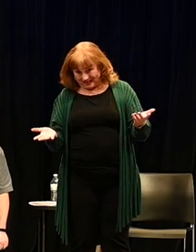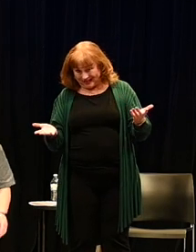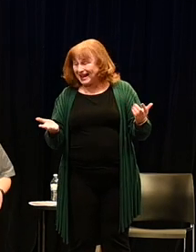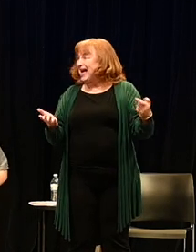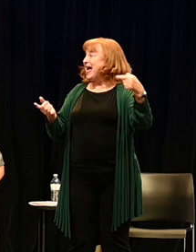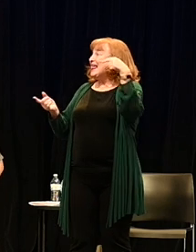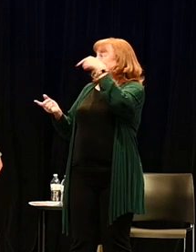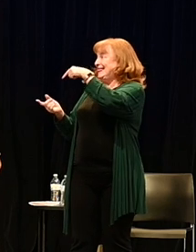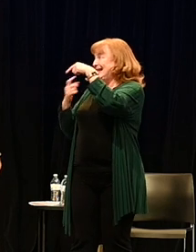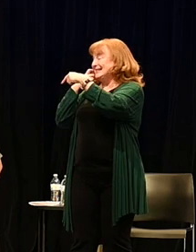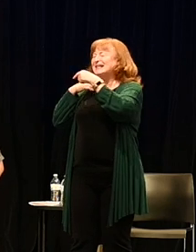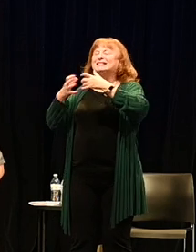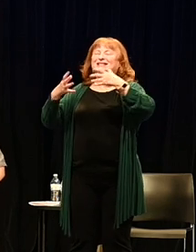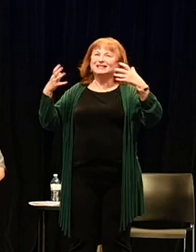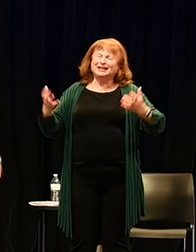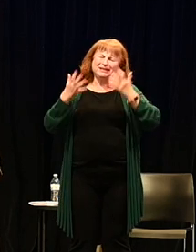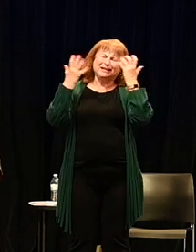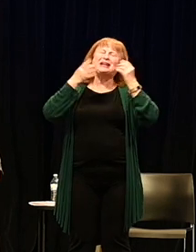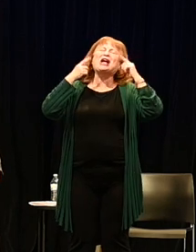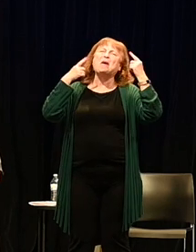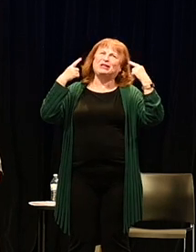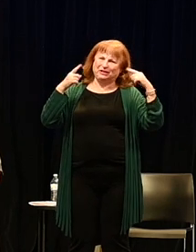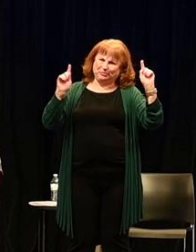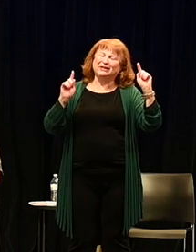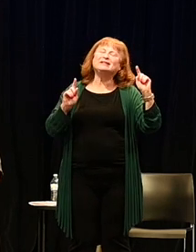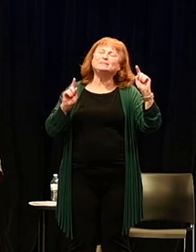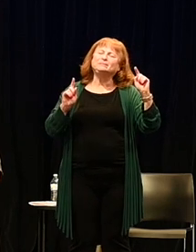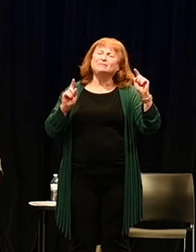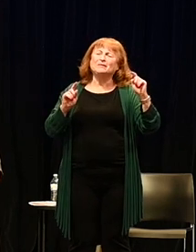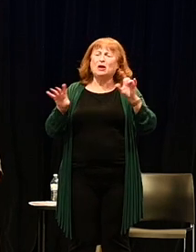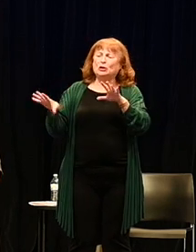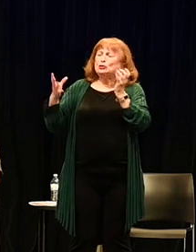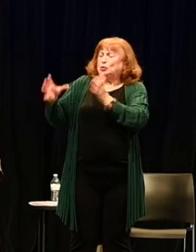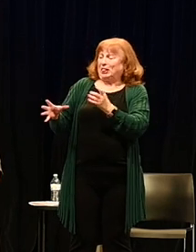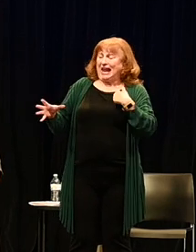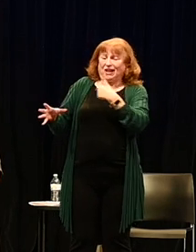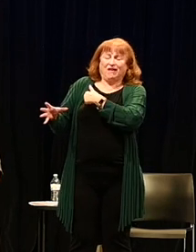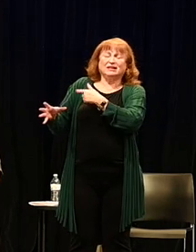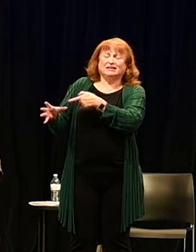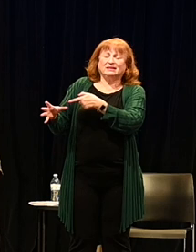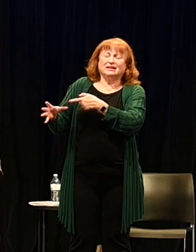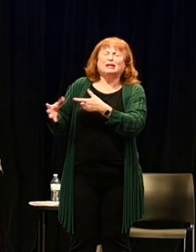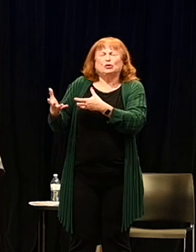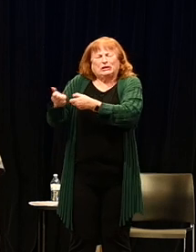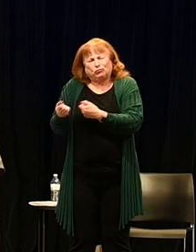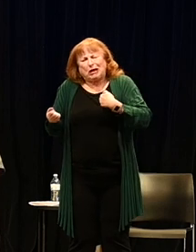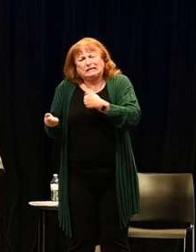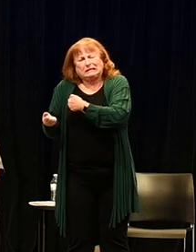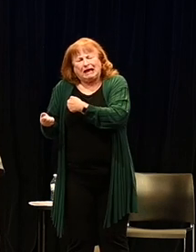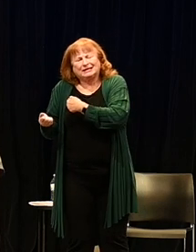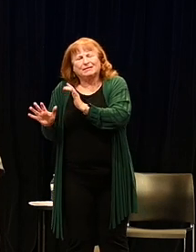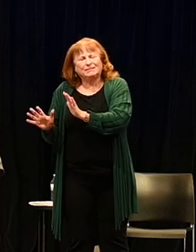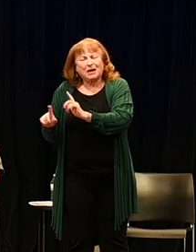And this is such an accomplishment to leave us with and to entrust us